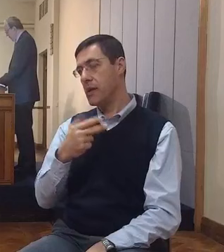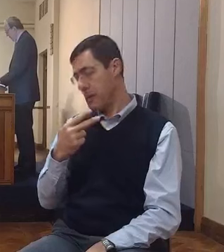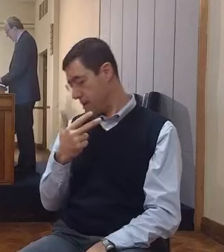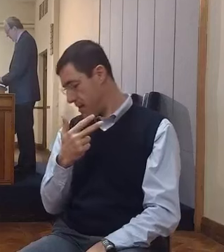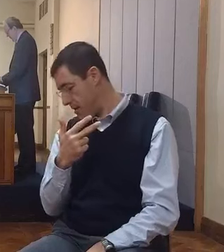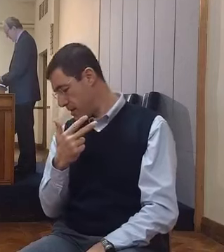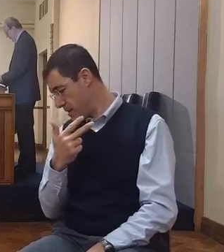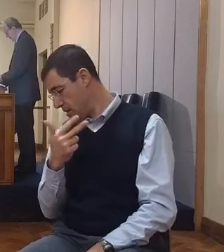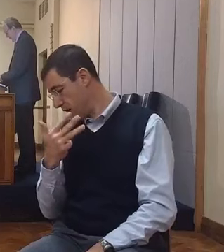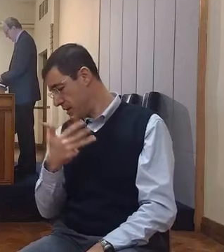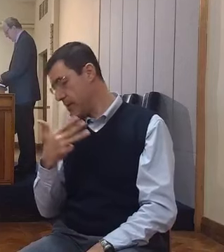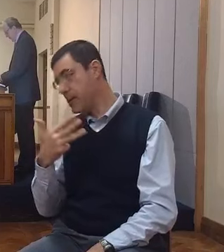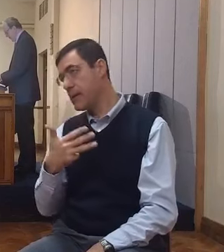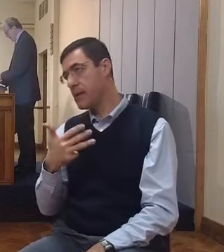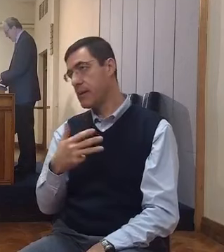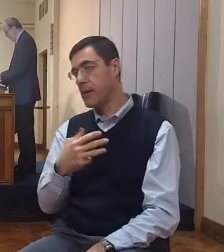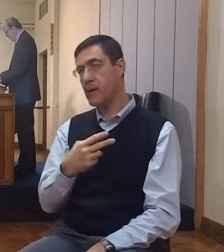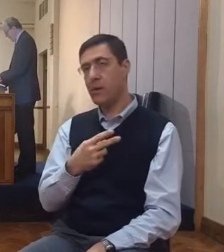219. Hymn number